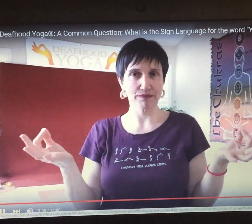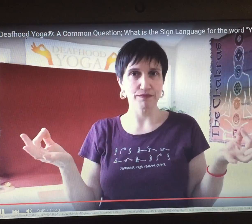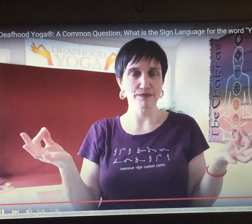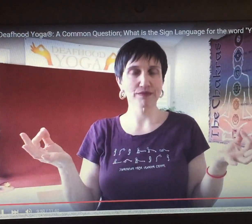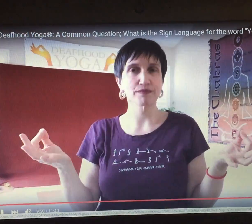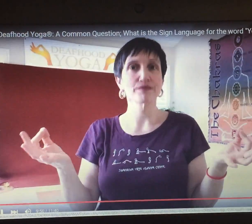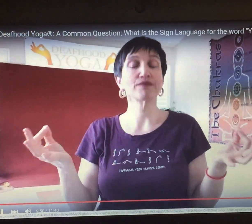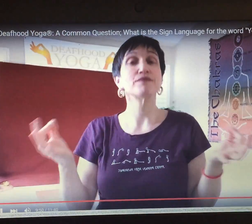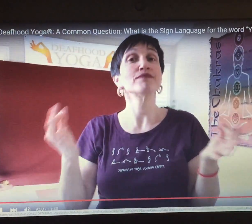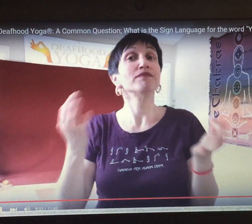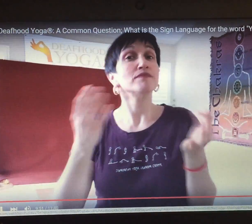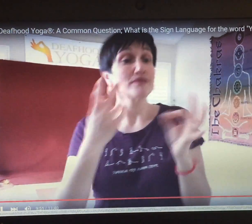Like this.